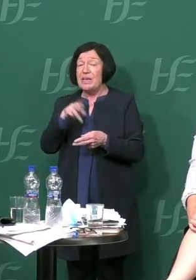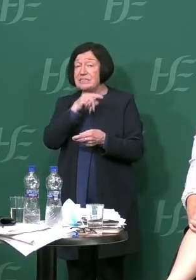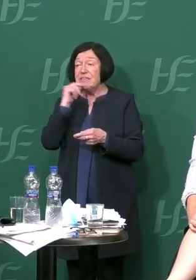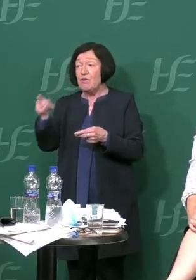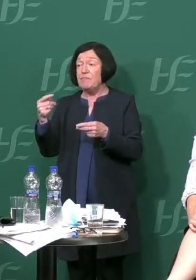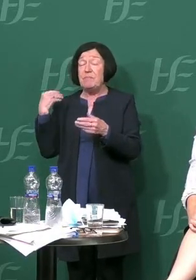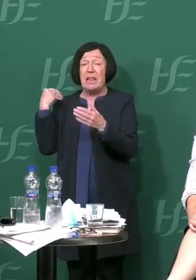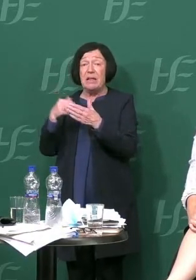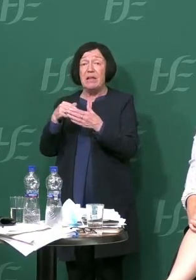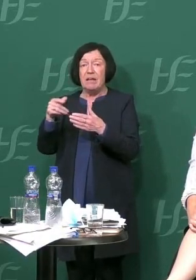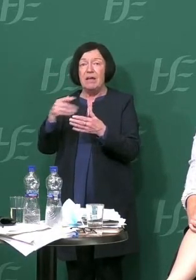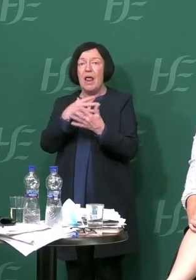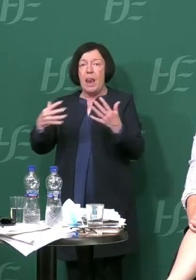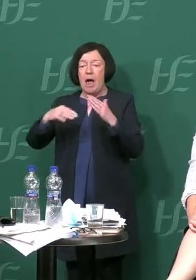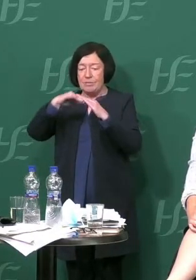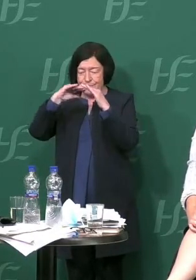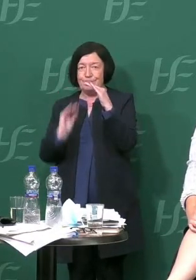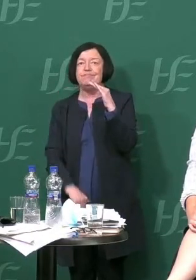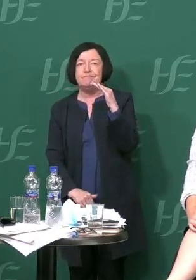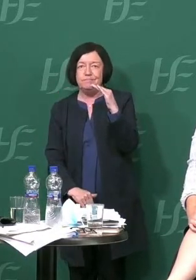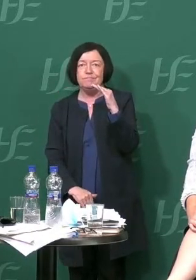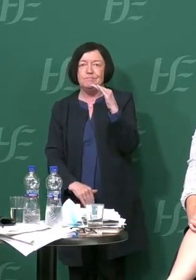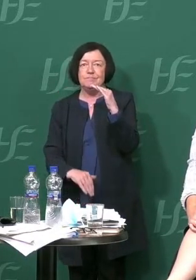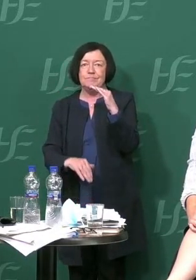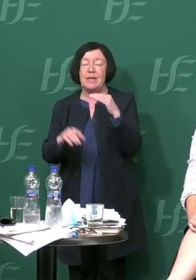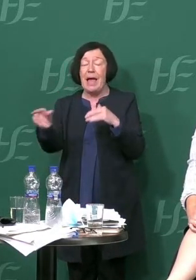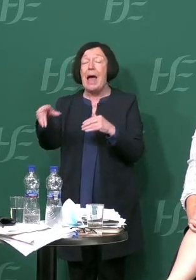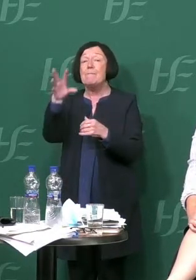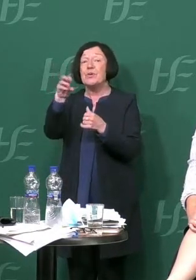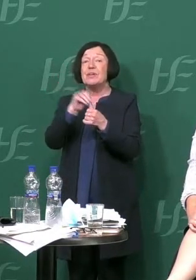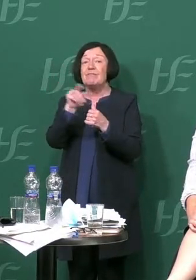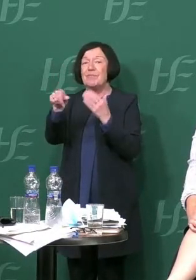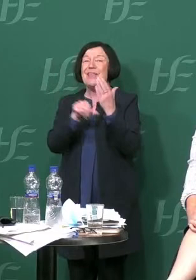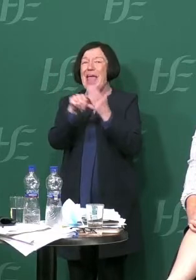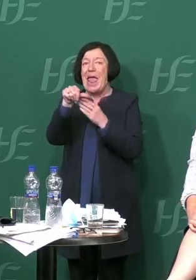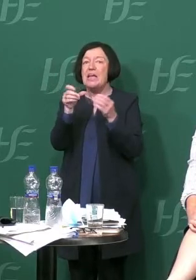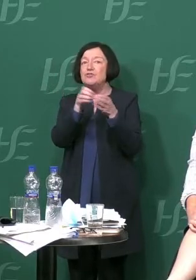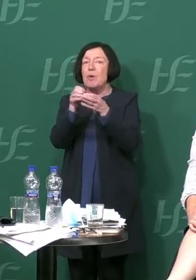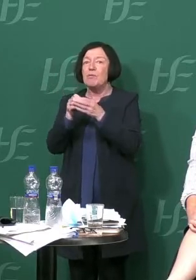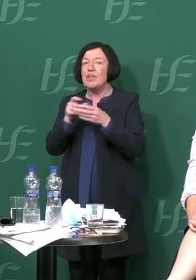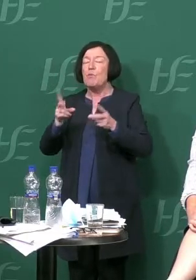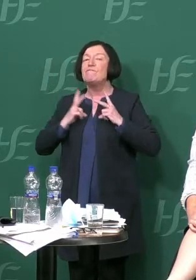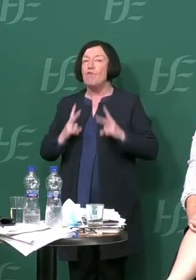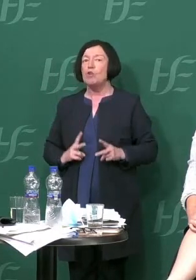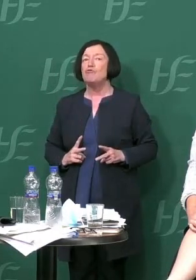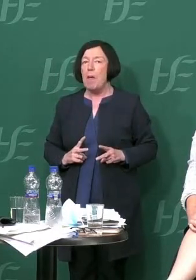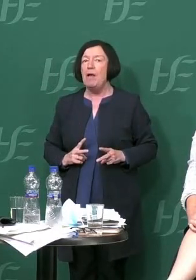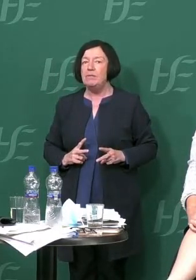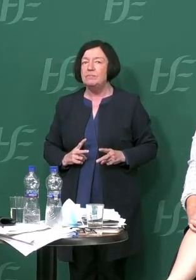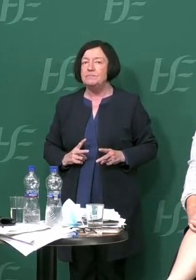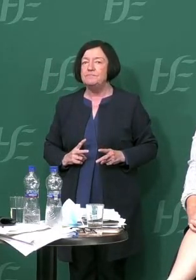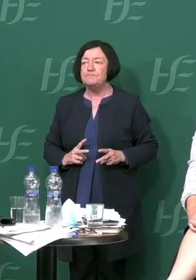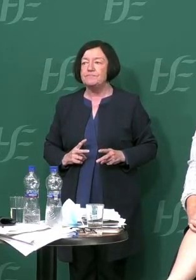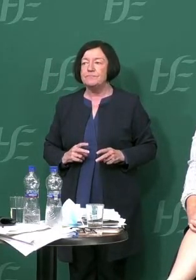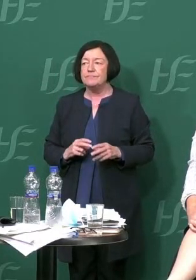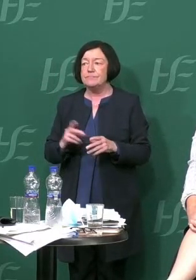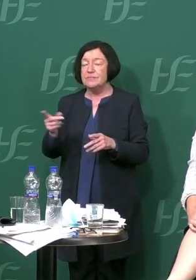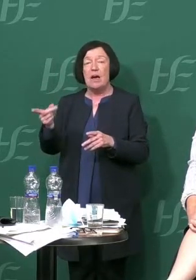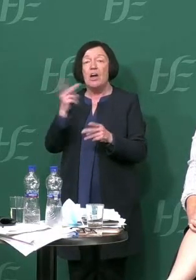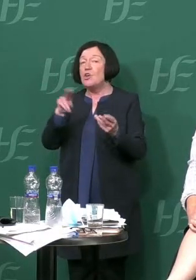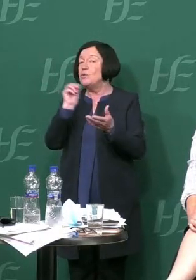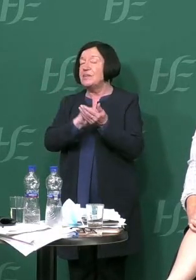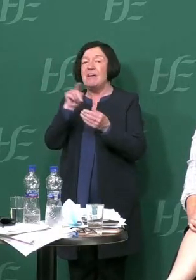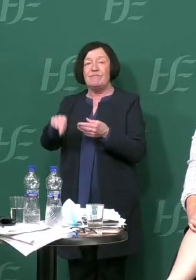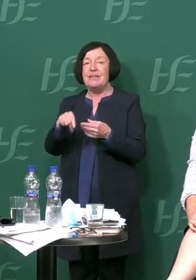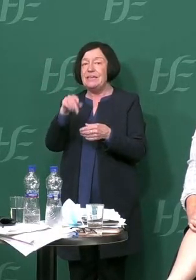the last period of time, significantly come down based on, and particularly from the age population that were most vulnerable. So I don't have the